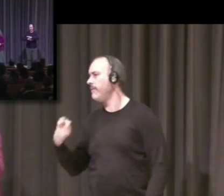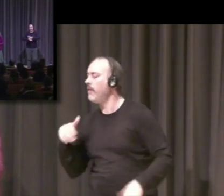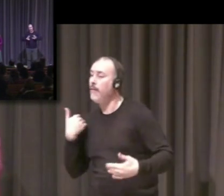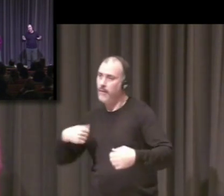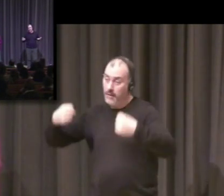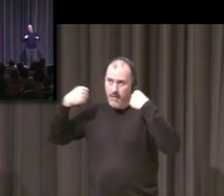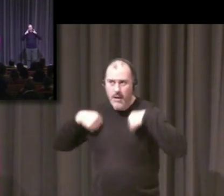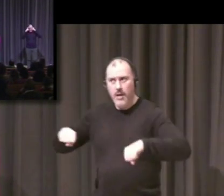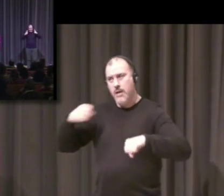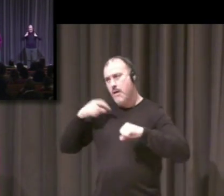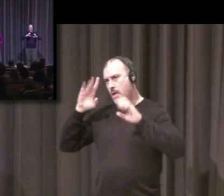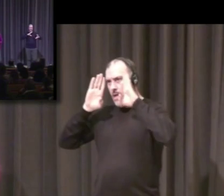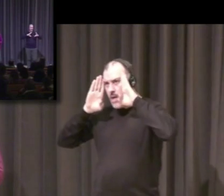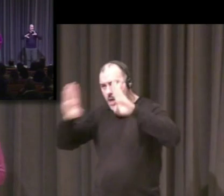people.